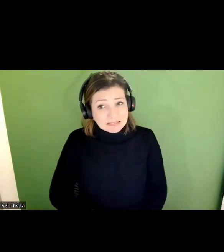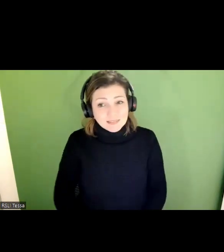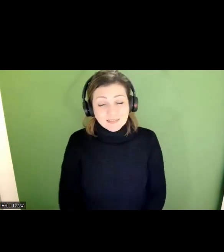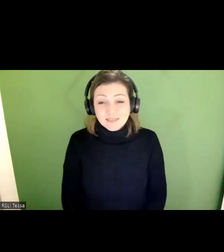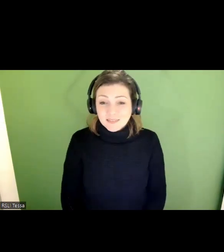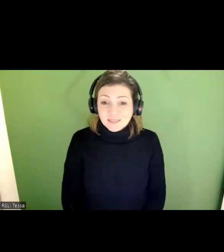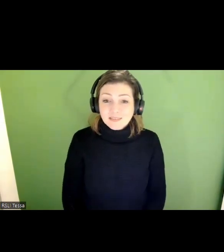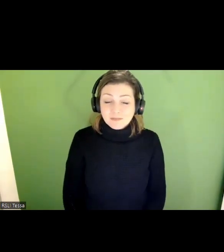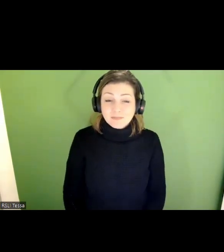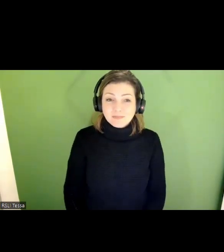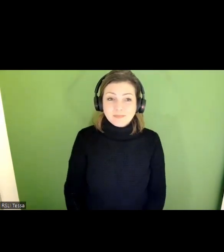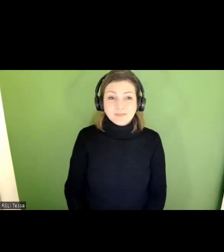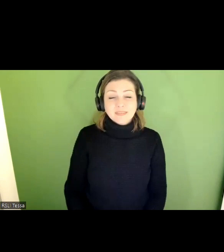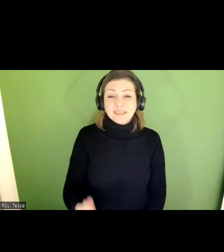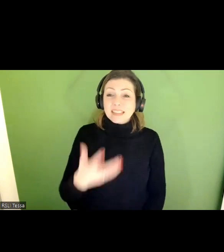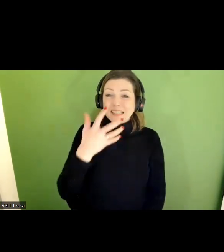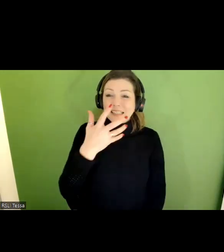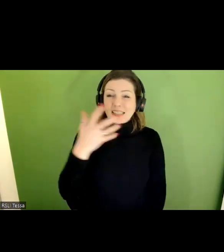It's called Heatwave.